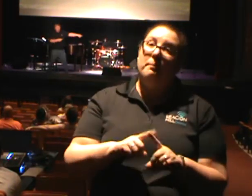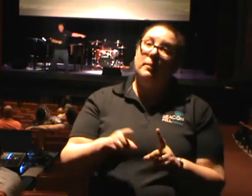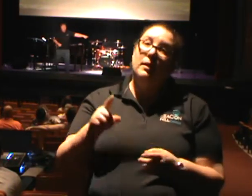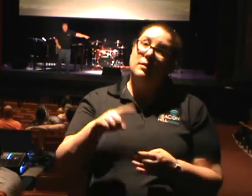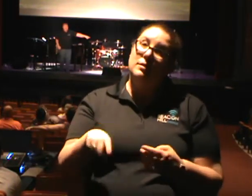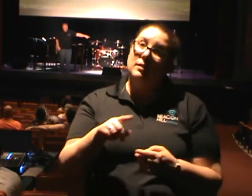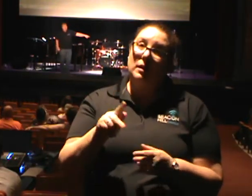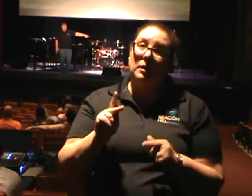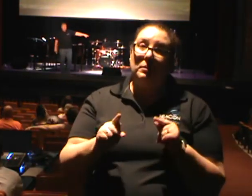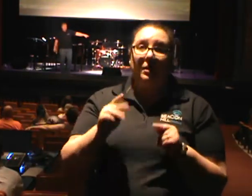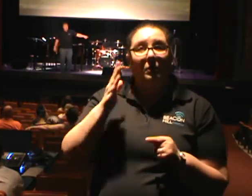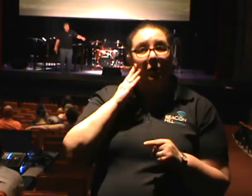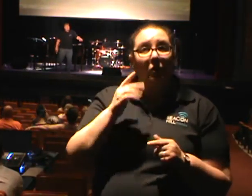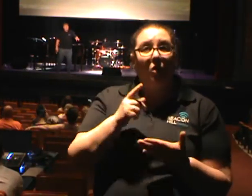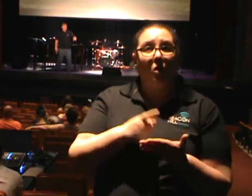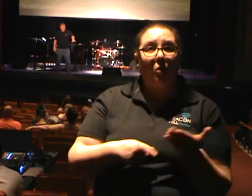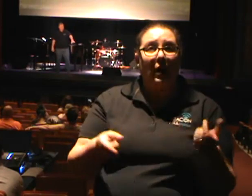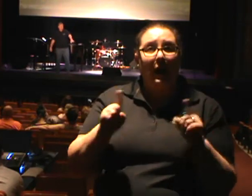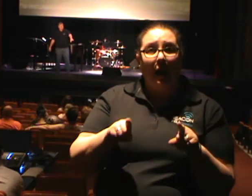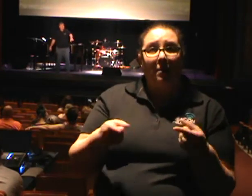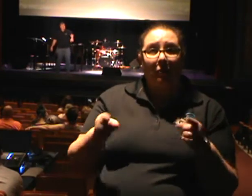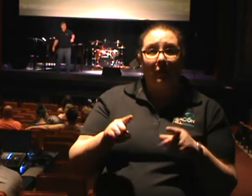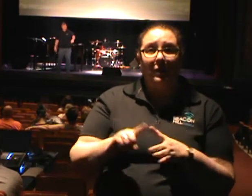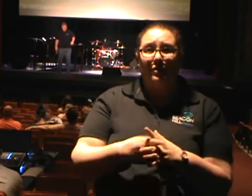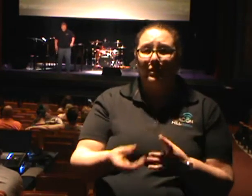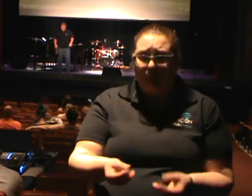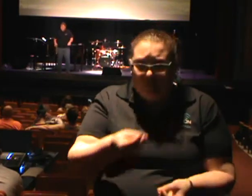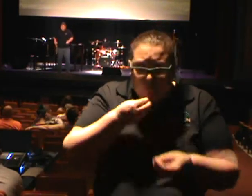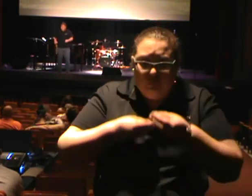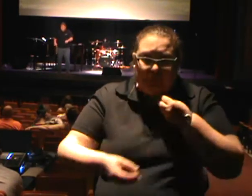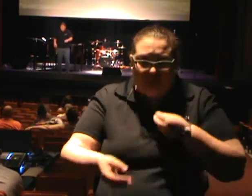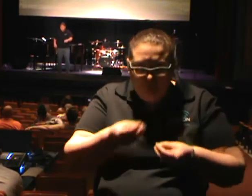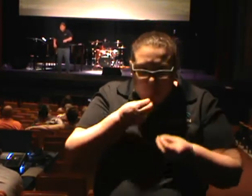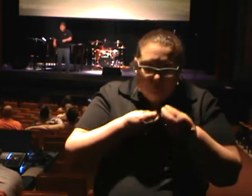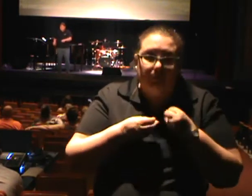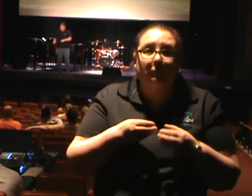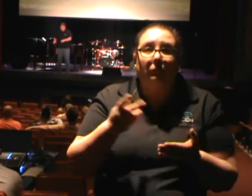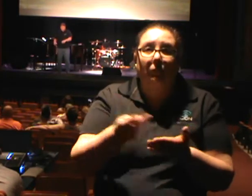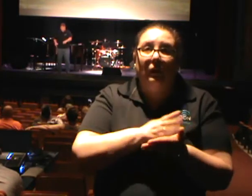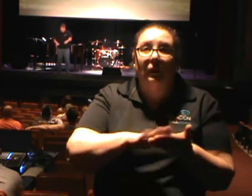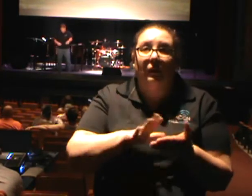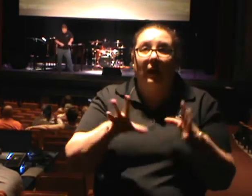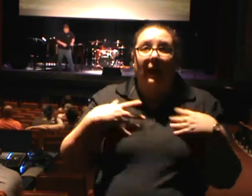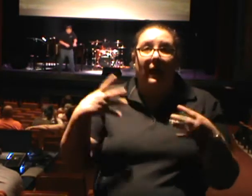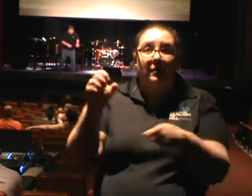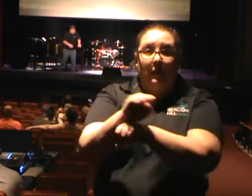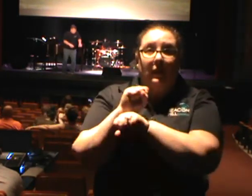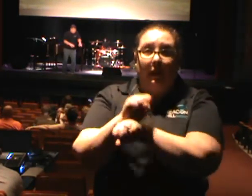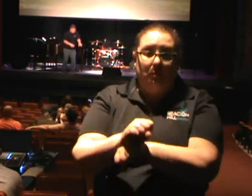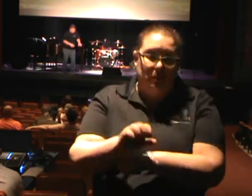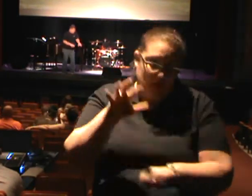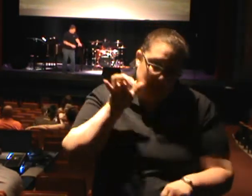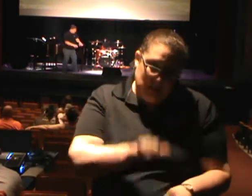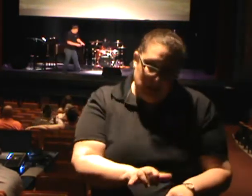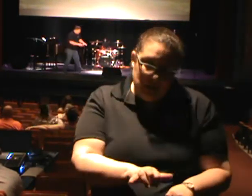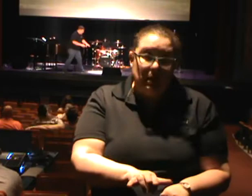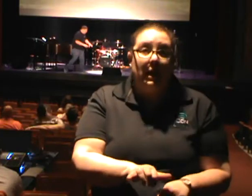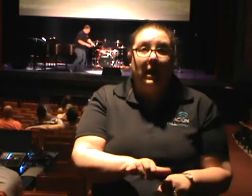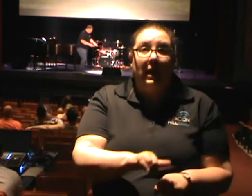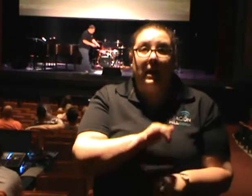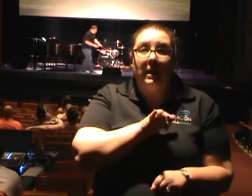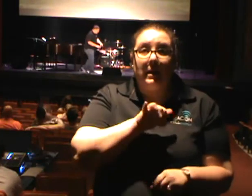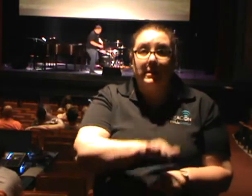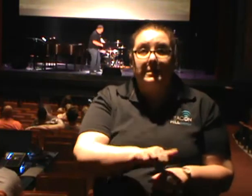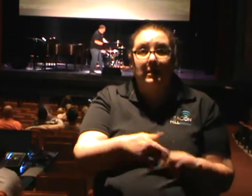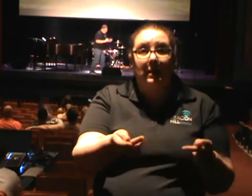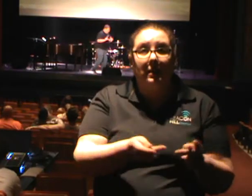start grazing, you know what happens? When you start grazing on what's being fed, sheep has a habit just to keep on grazing. And they just keep